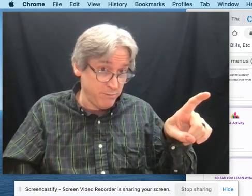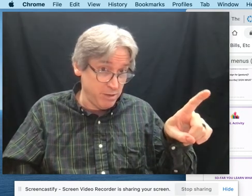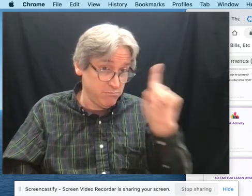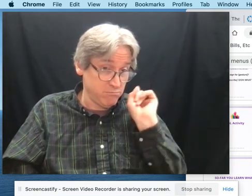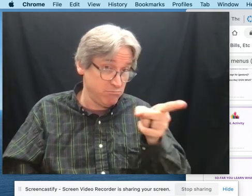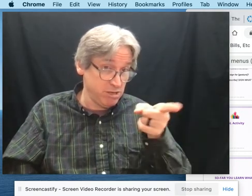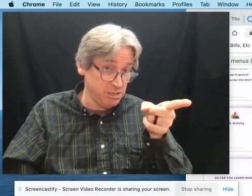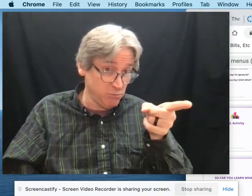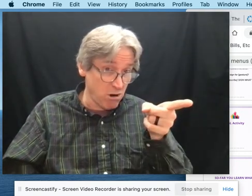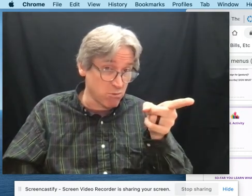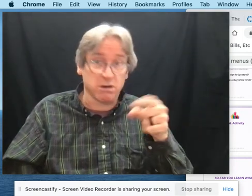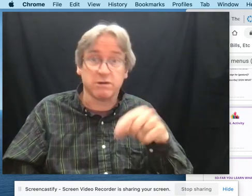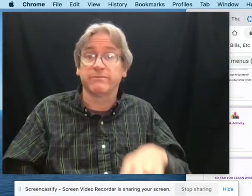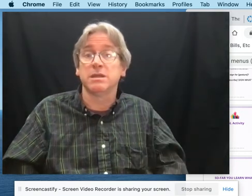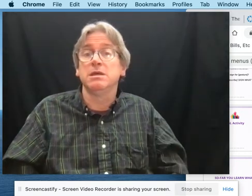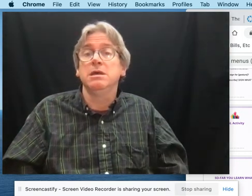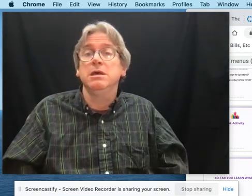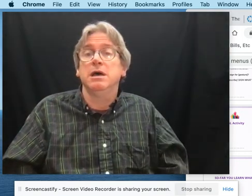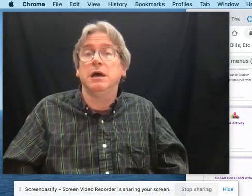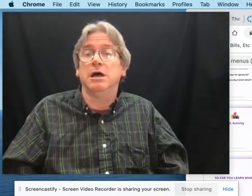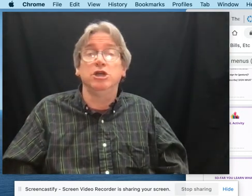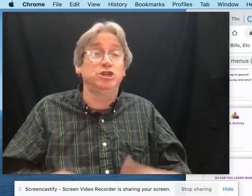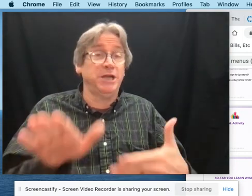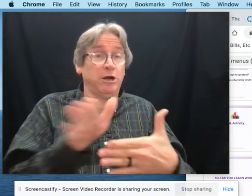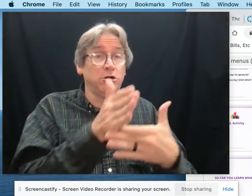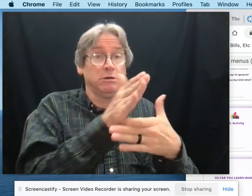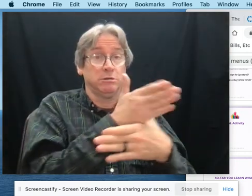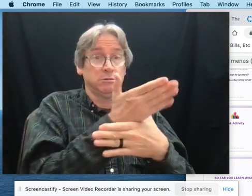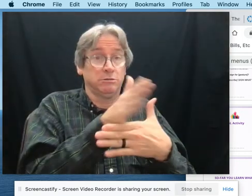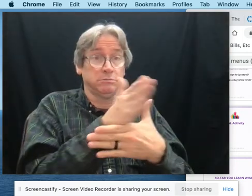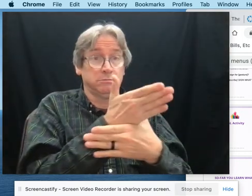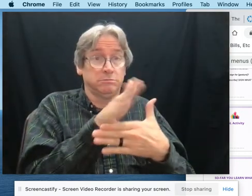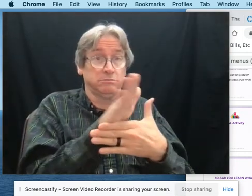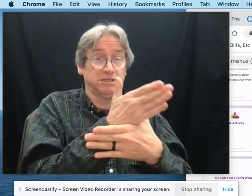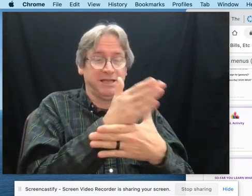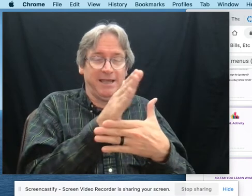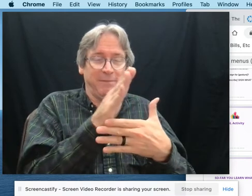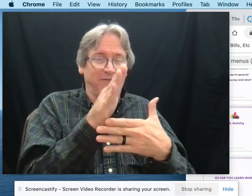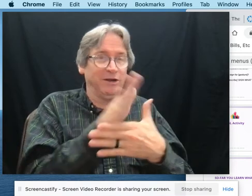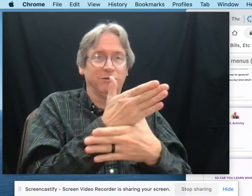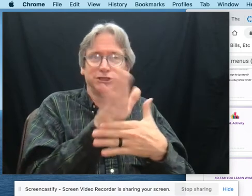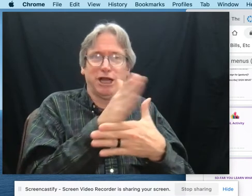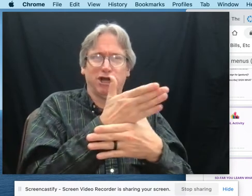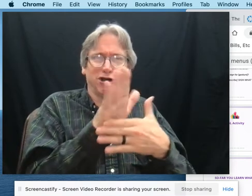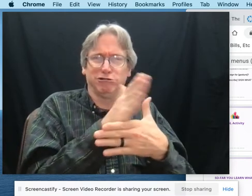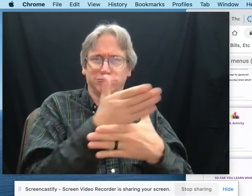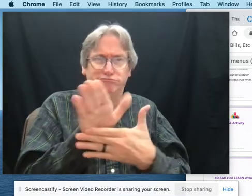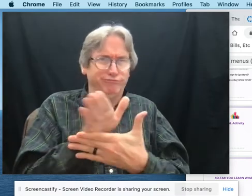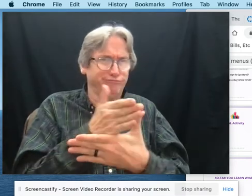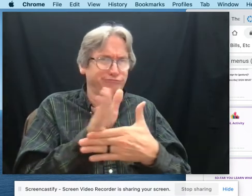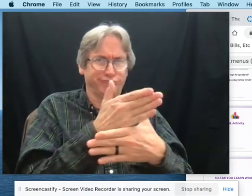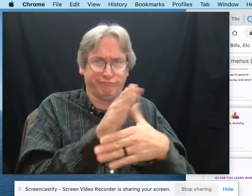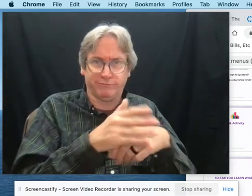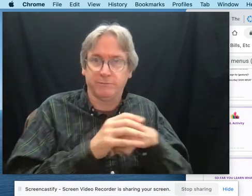better not be. This is hard work. Share. I hit my finger. Share.